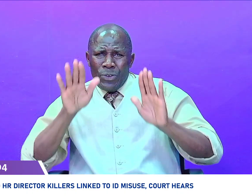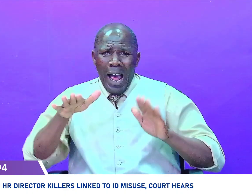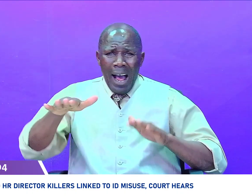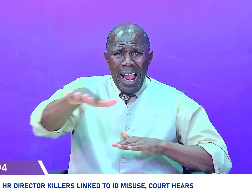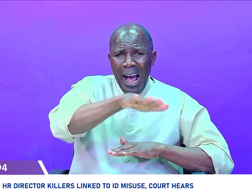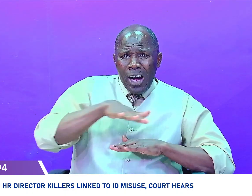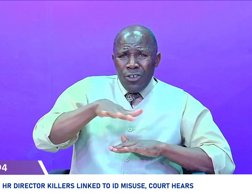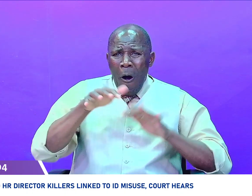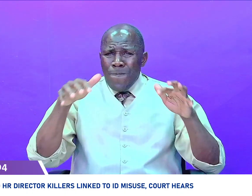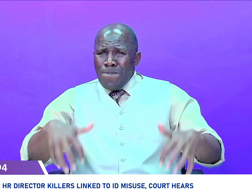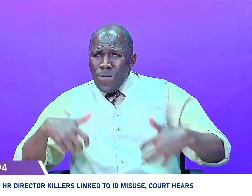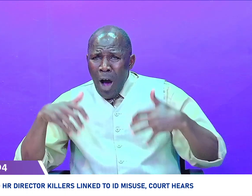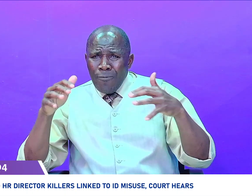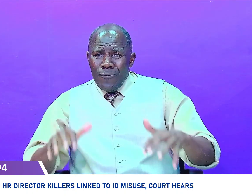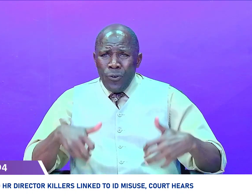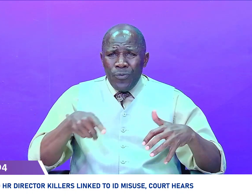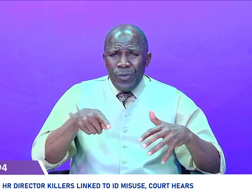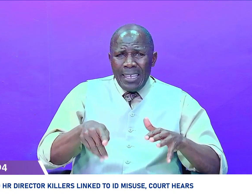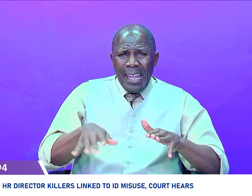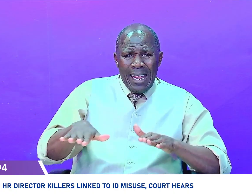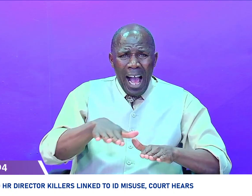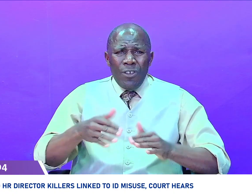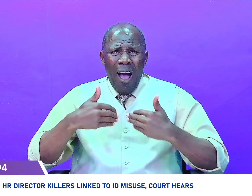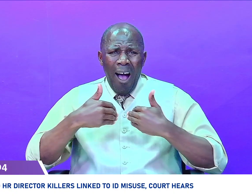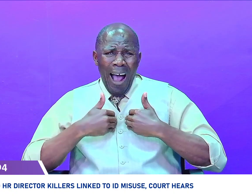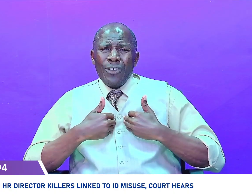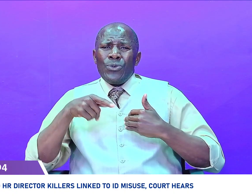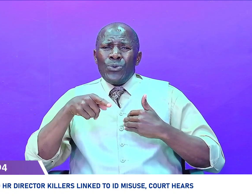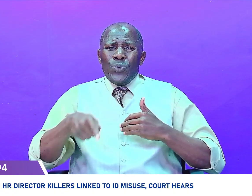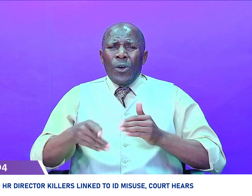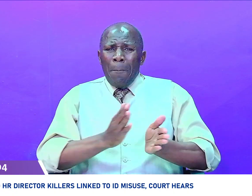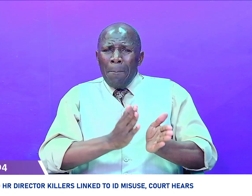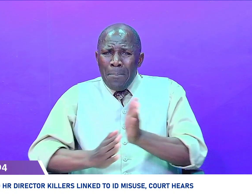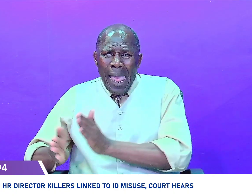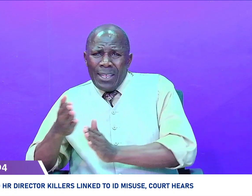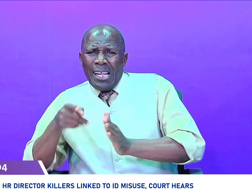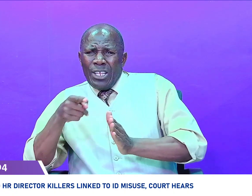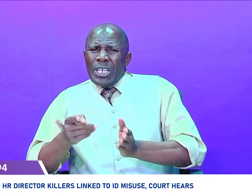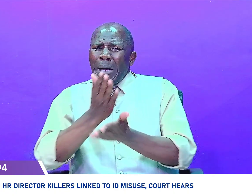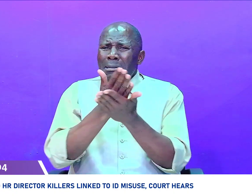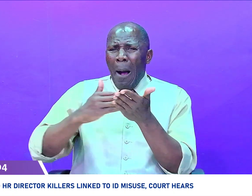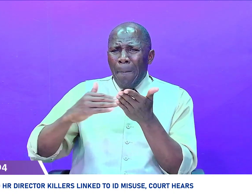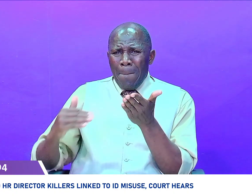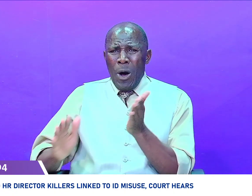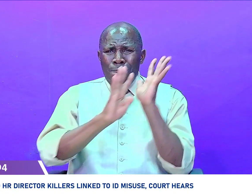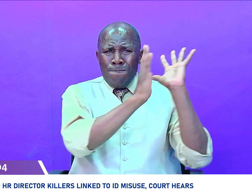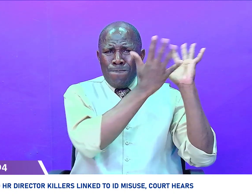Culturally and environmentally significant areas, farmers and pastoralists have also intruded into some